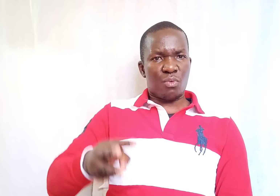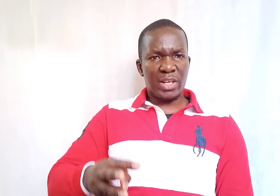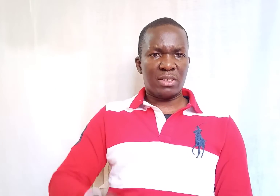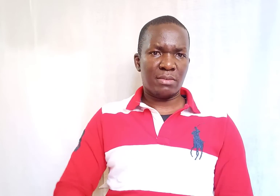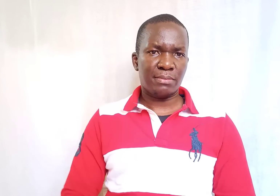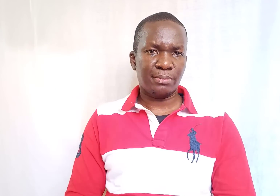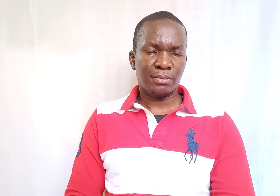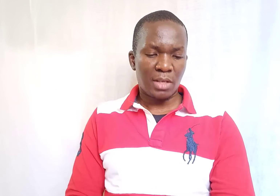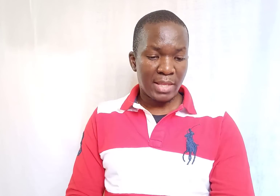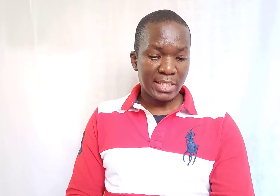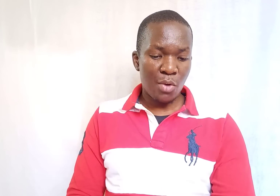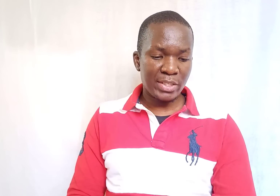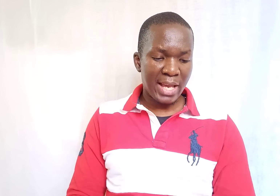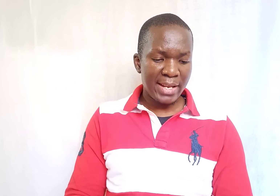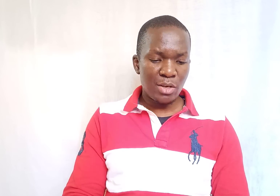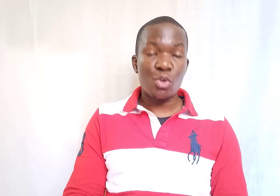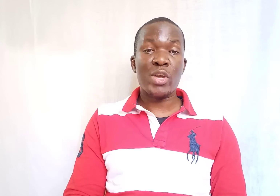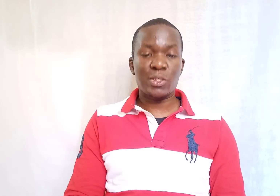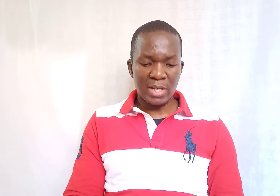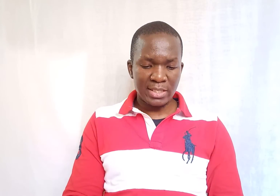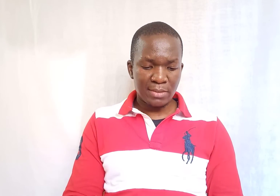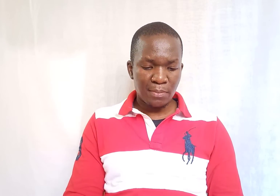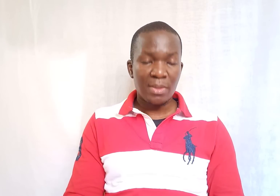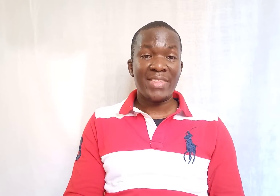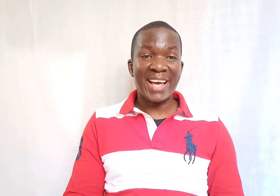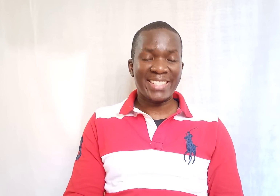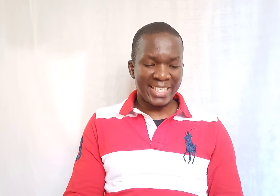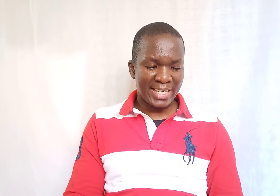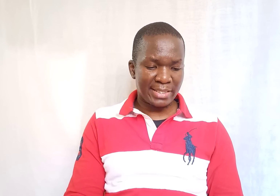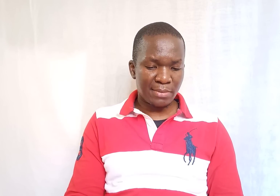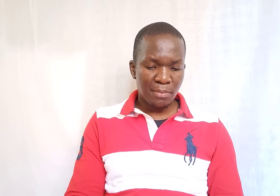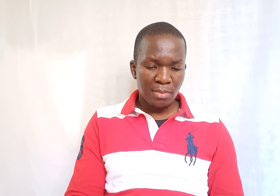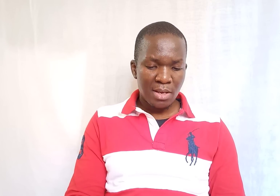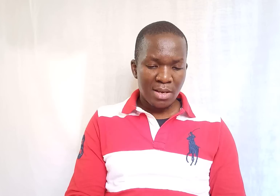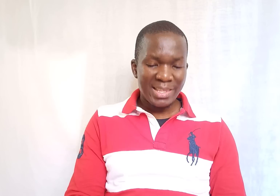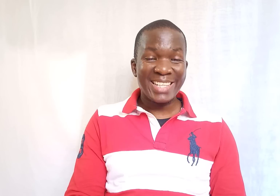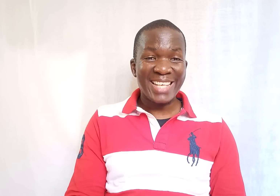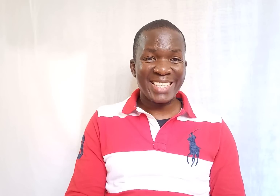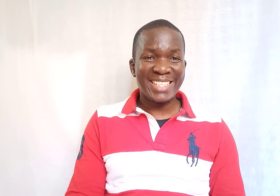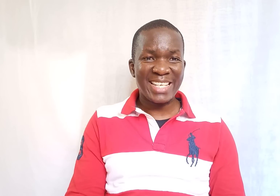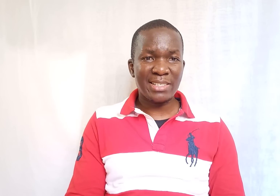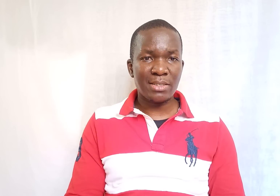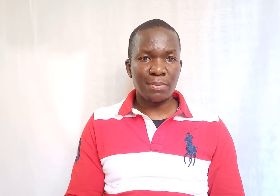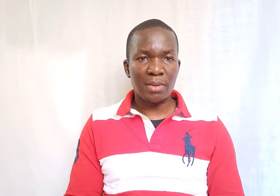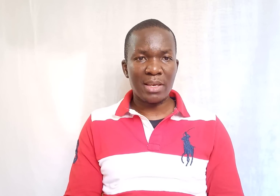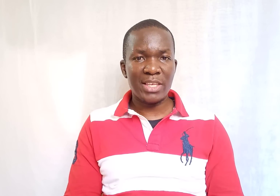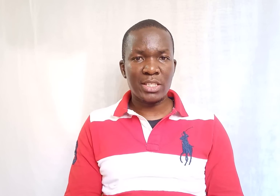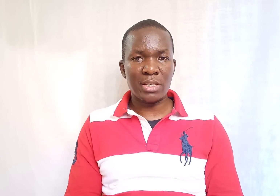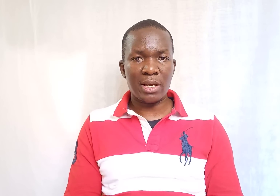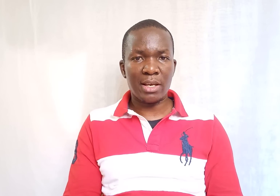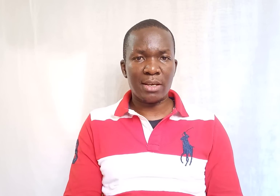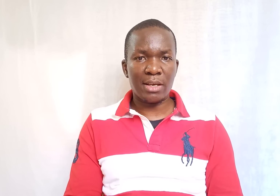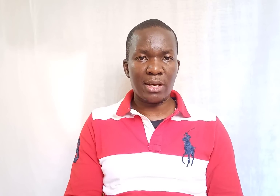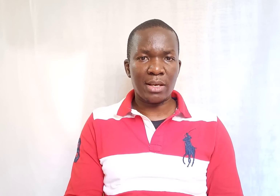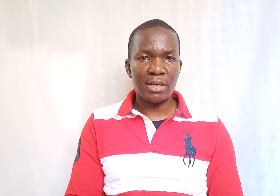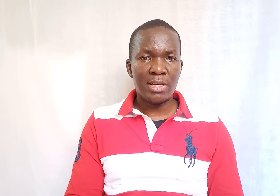will. That's how we sign or we express that sentence. The last sentence in this